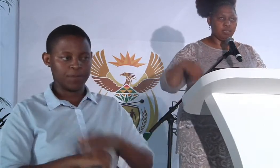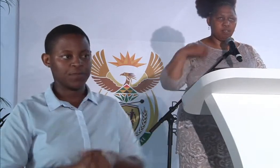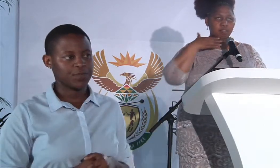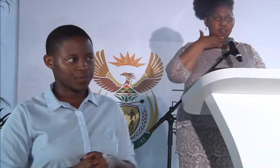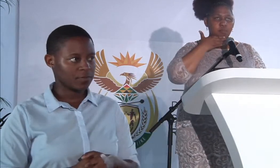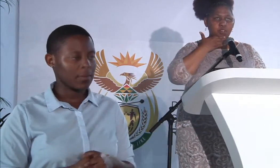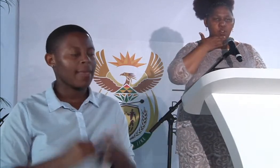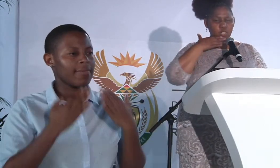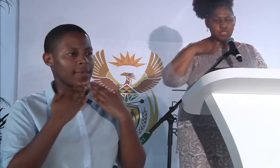actually, because